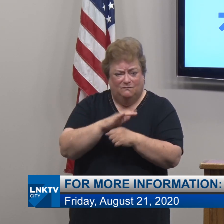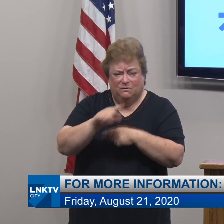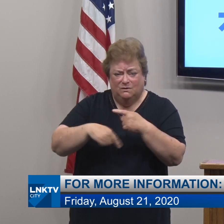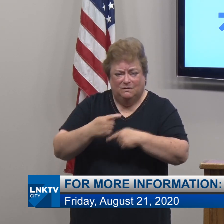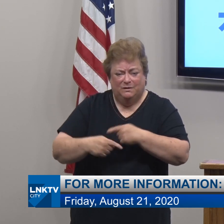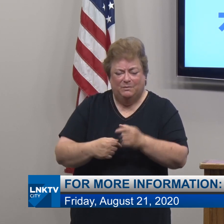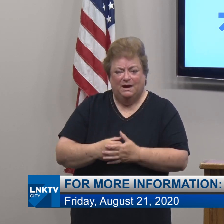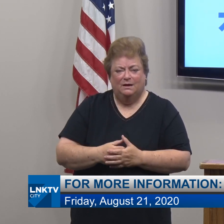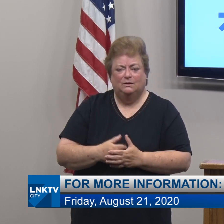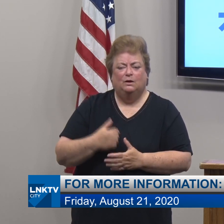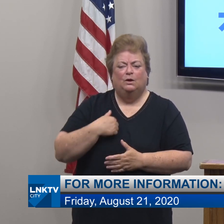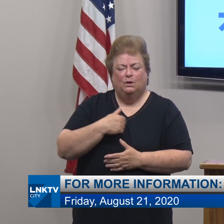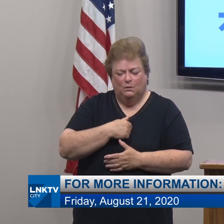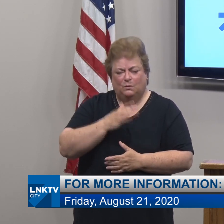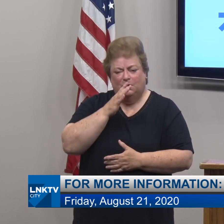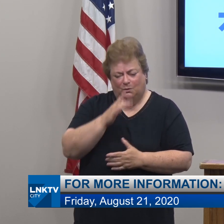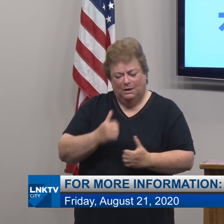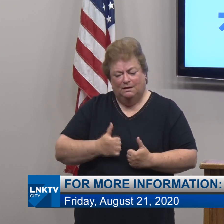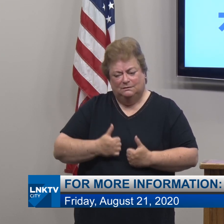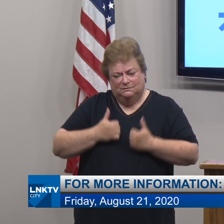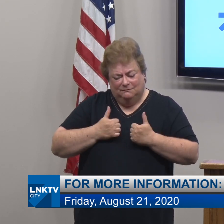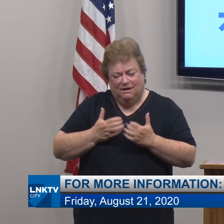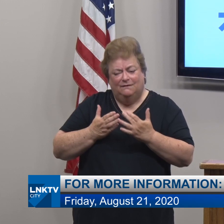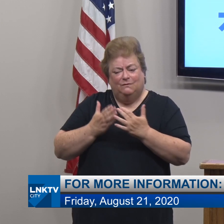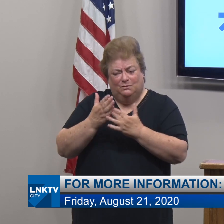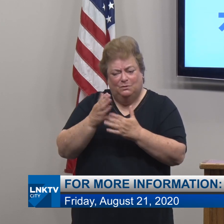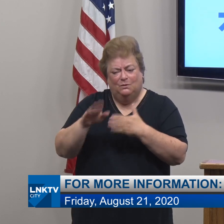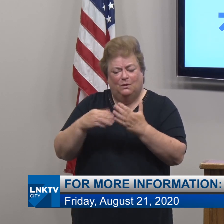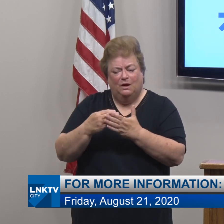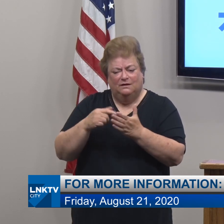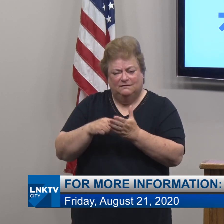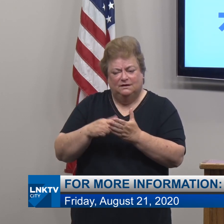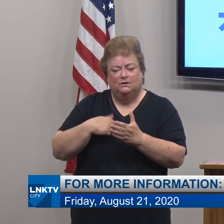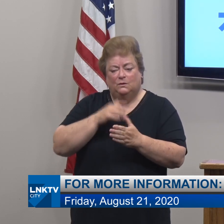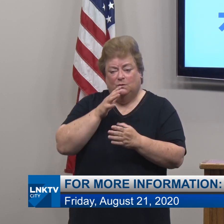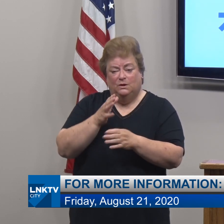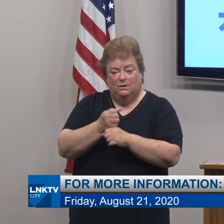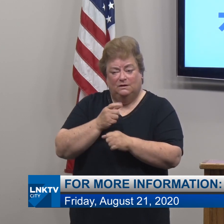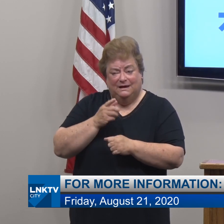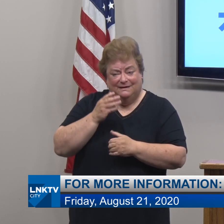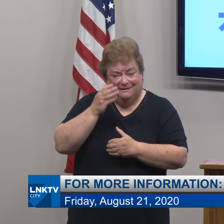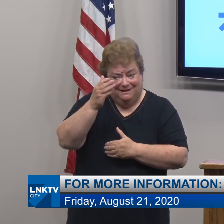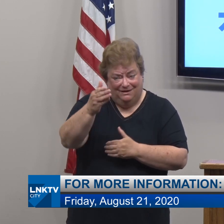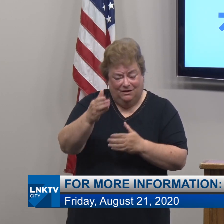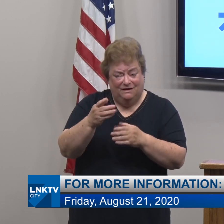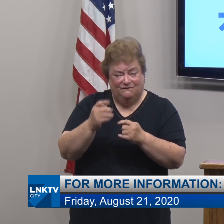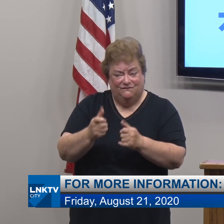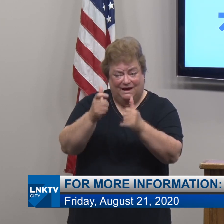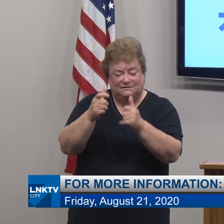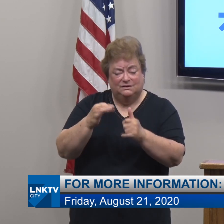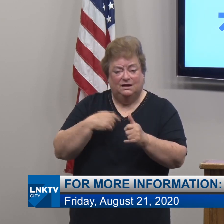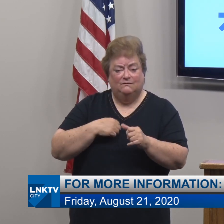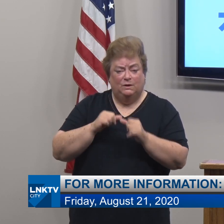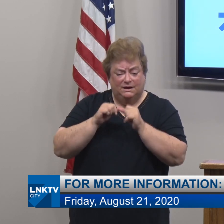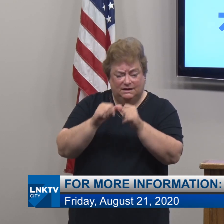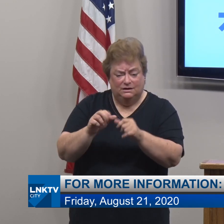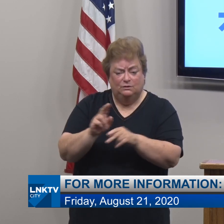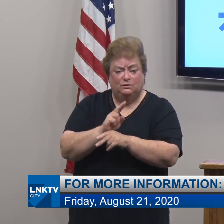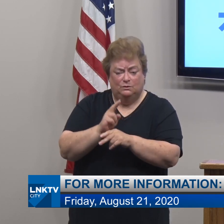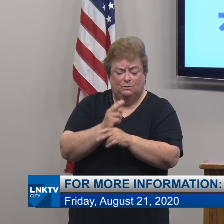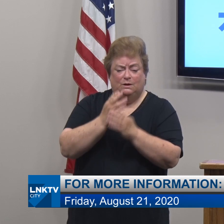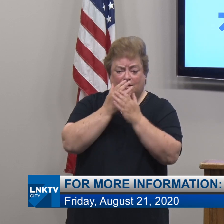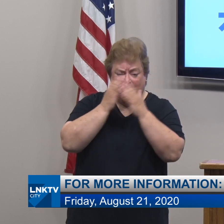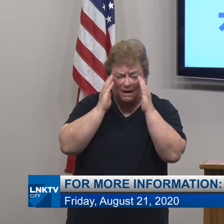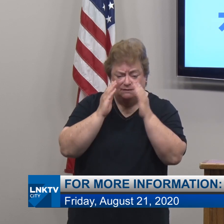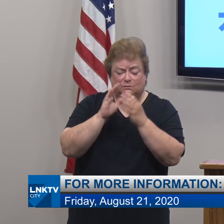get to the other side of the pandemic, and I want to say that we will get there faster as long as more of us continue to wear our masks and wash our hands and